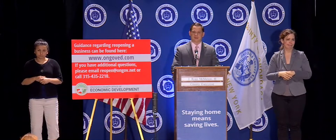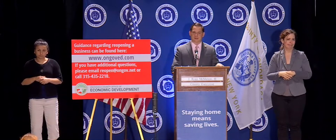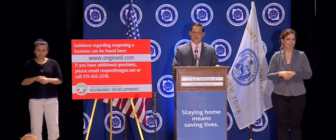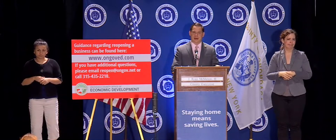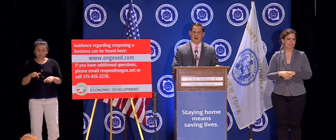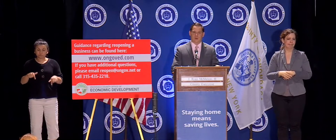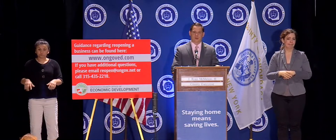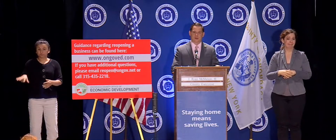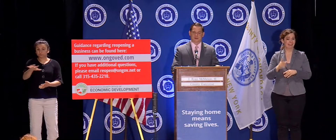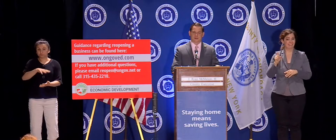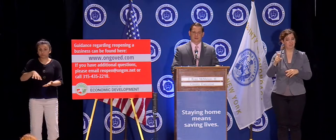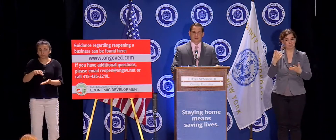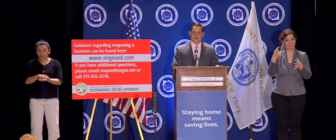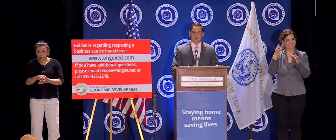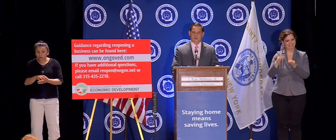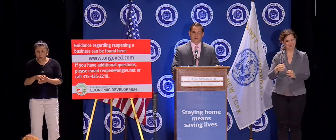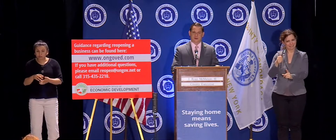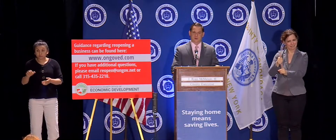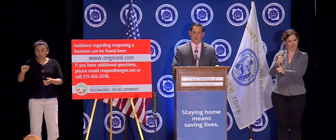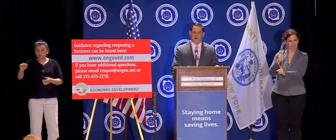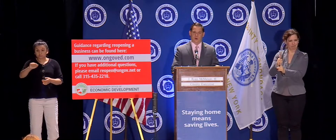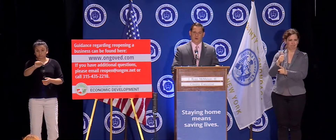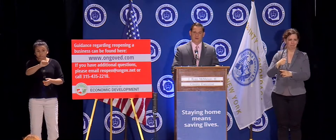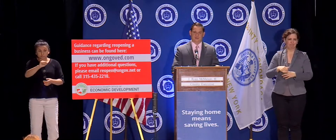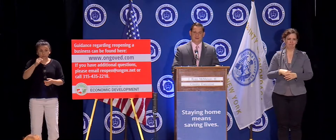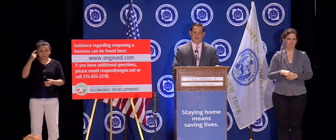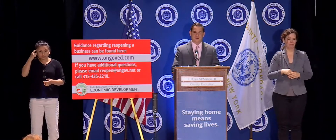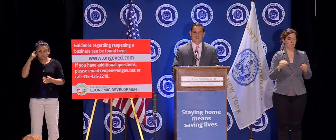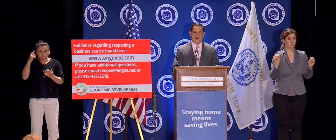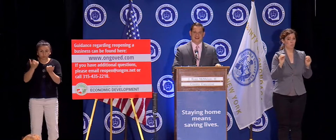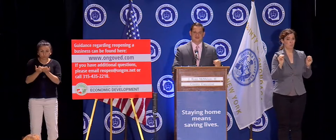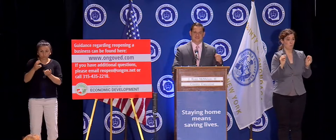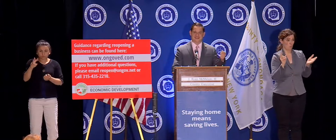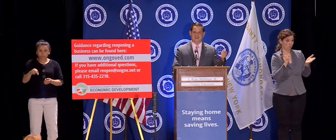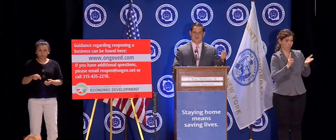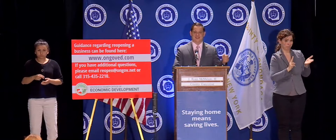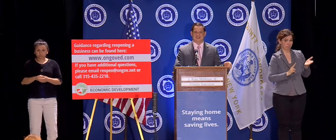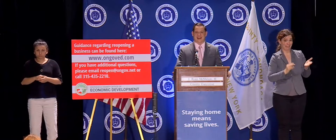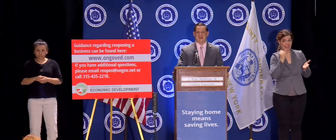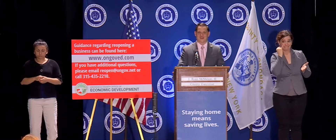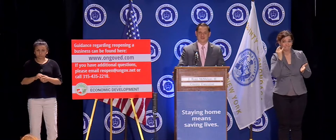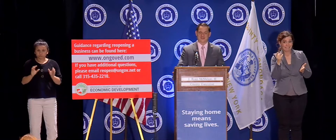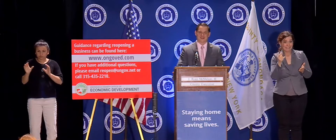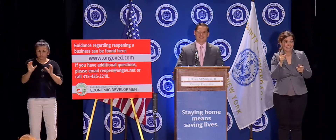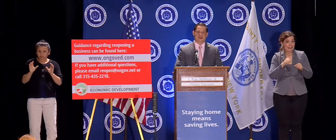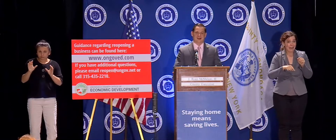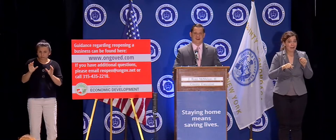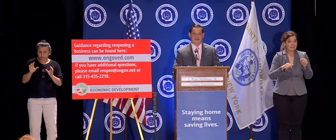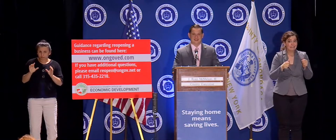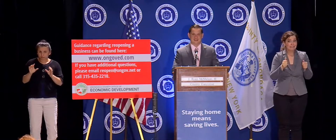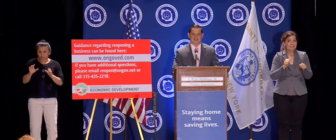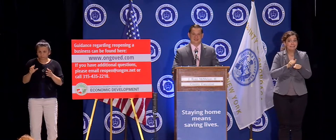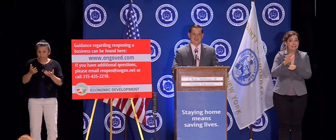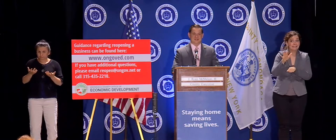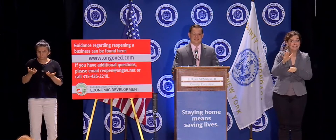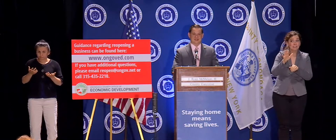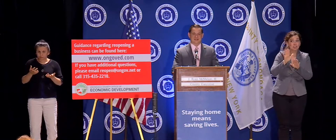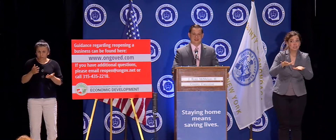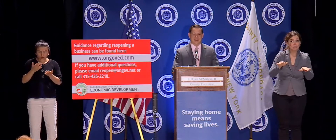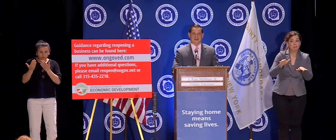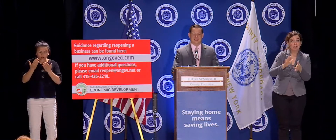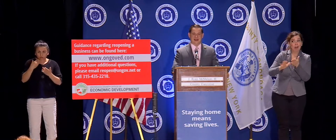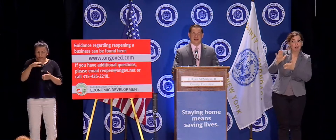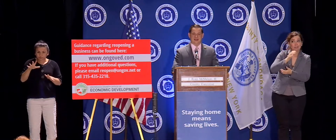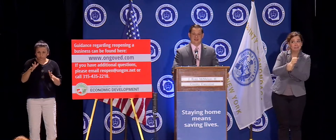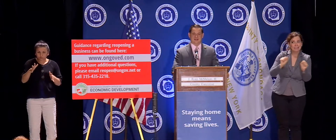make decisions now, because nobody's going to enroll if they're not going to be sending their kid to college. And